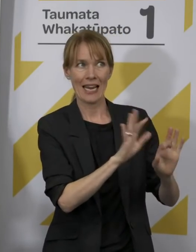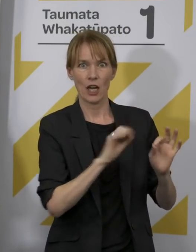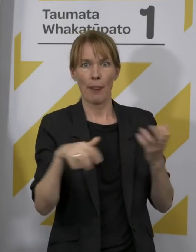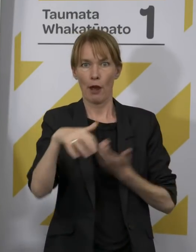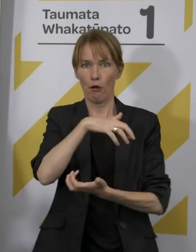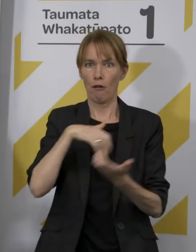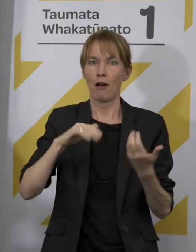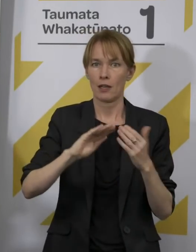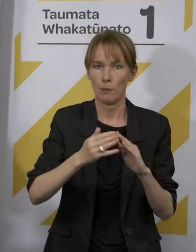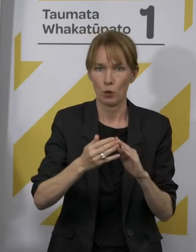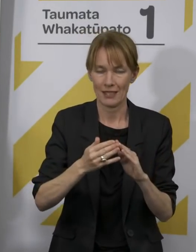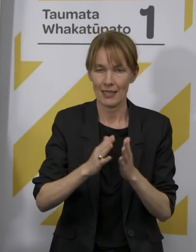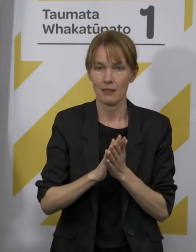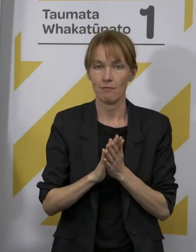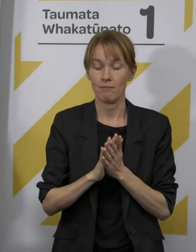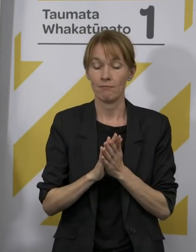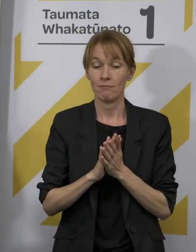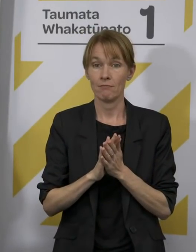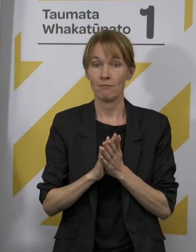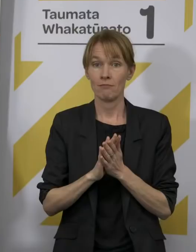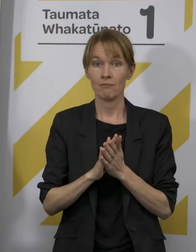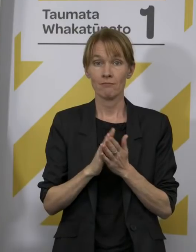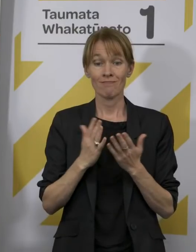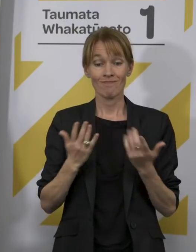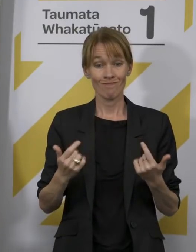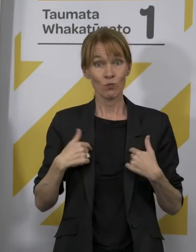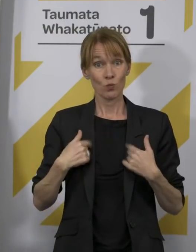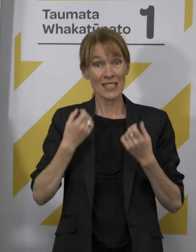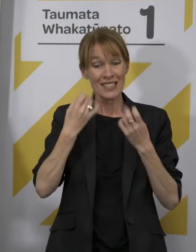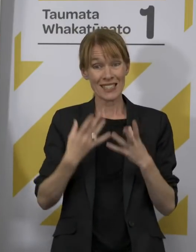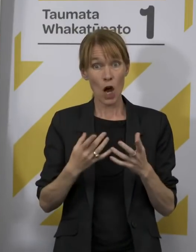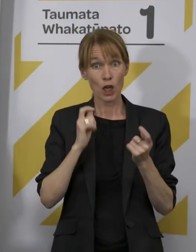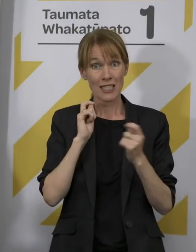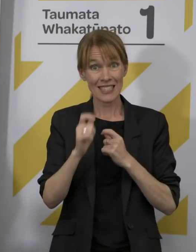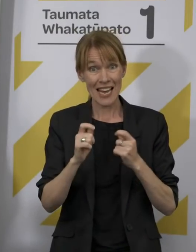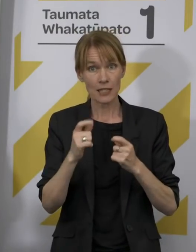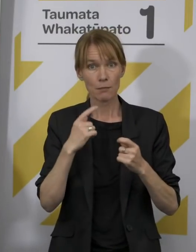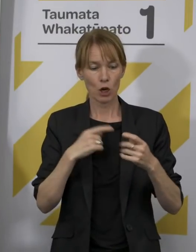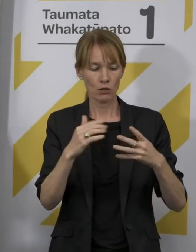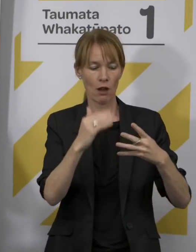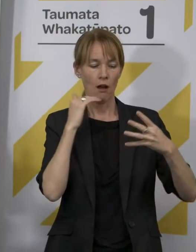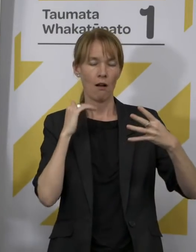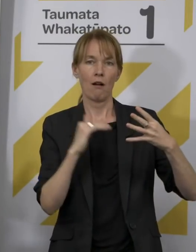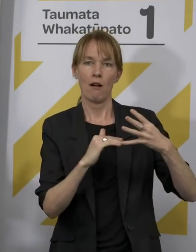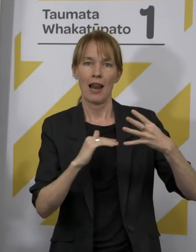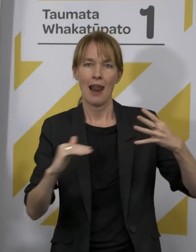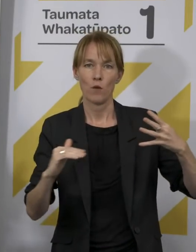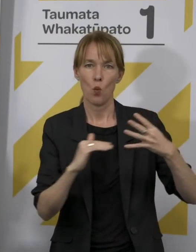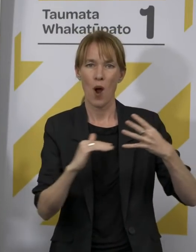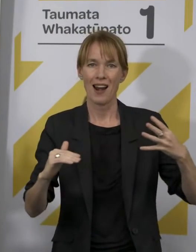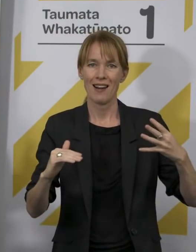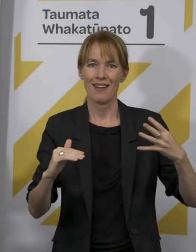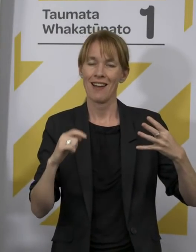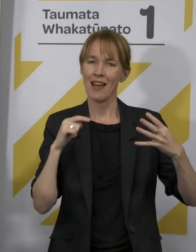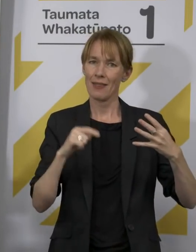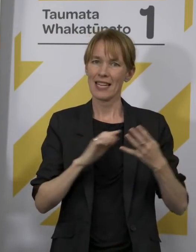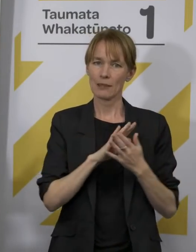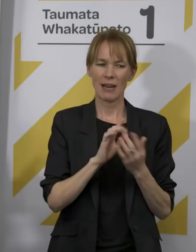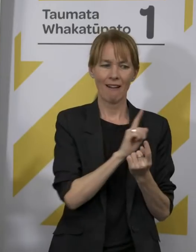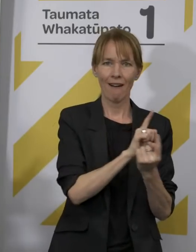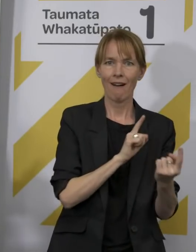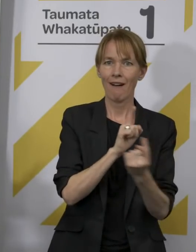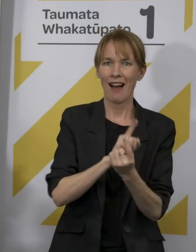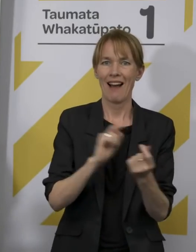we were moving to alert level 1 with much more travel of people around and interaction with people. So prior to that, under the previous